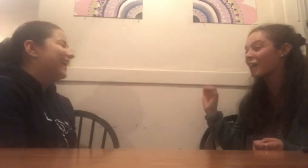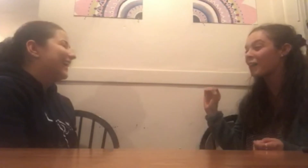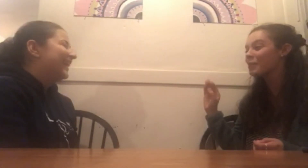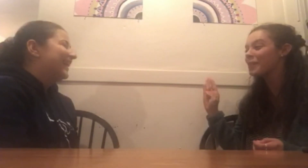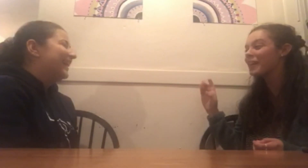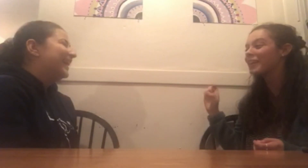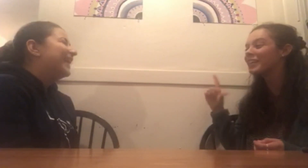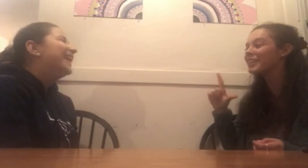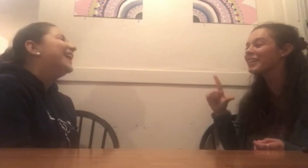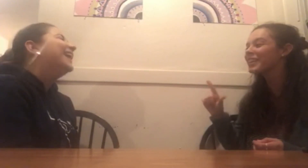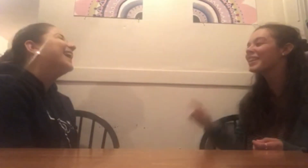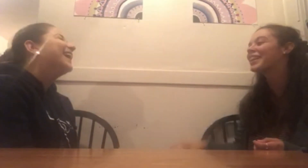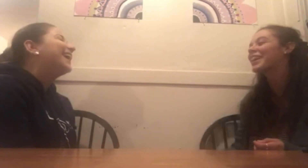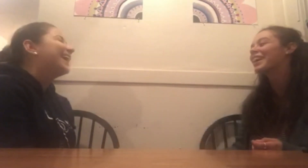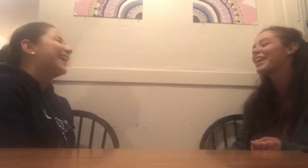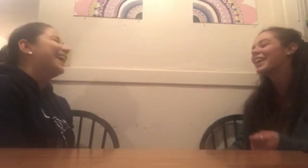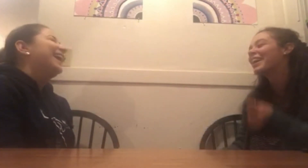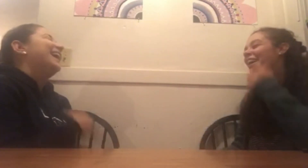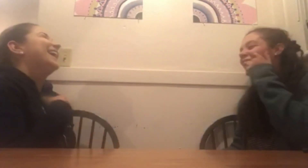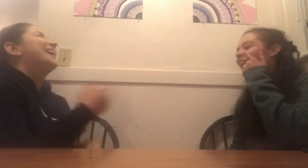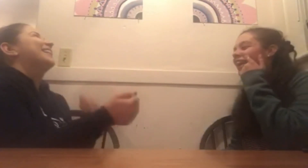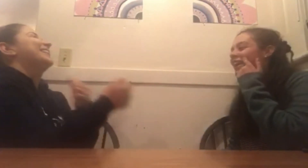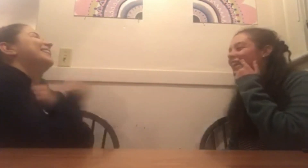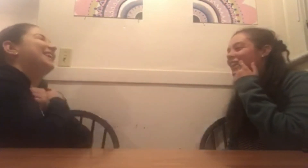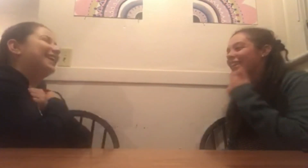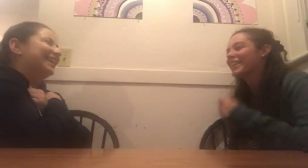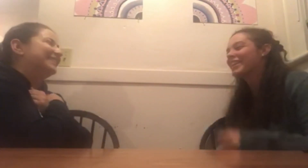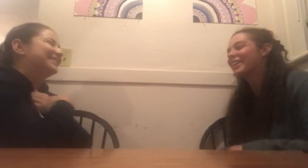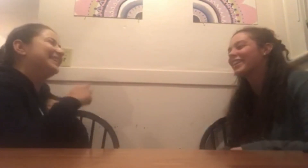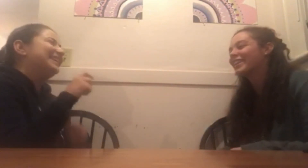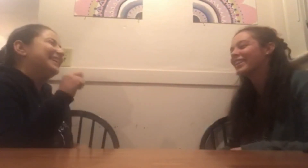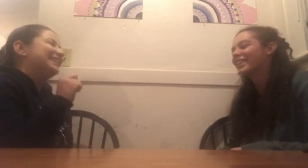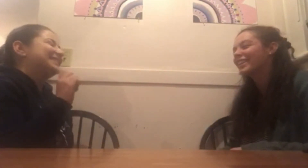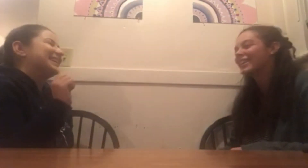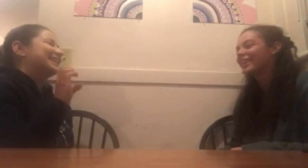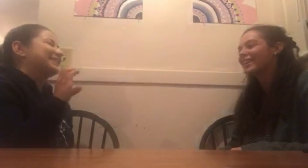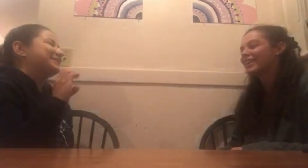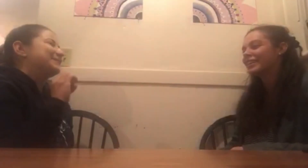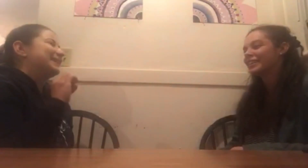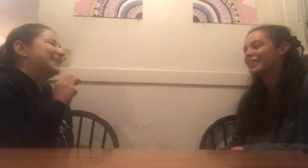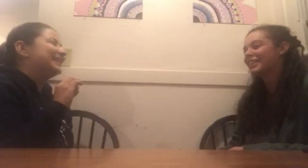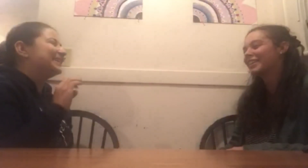Taco Bell? I love Taco Bell.